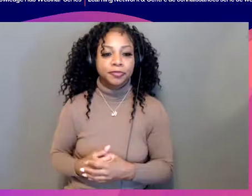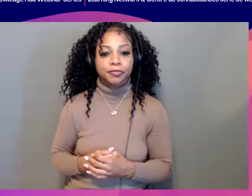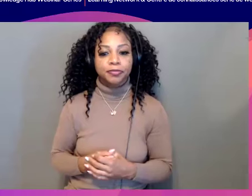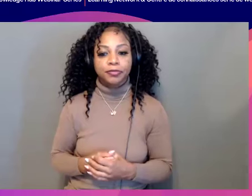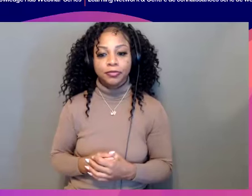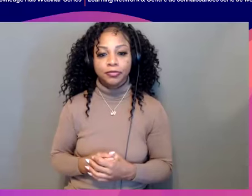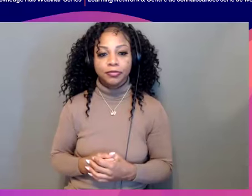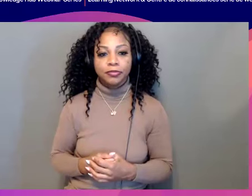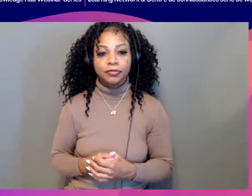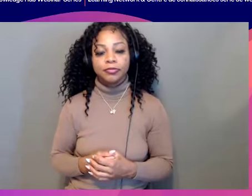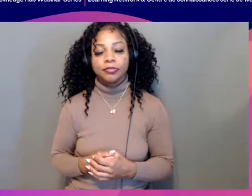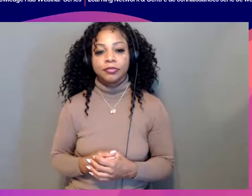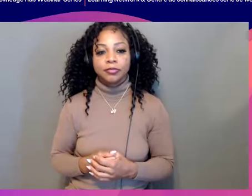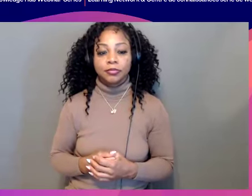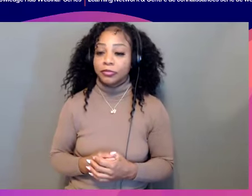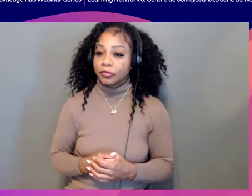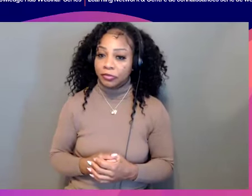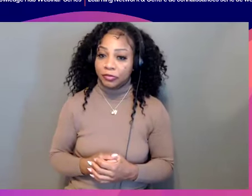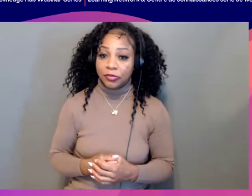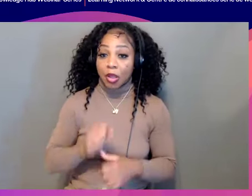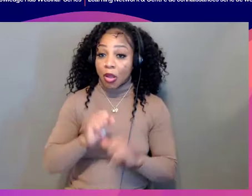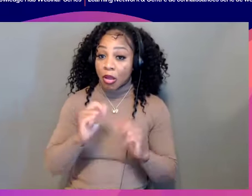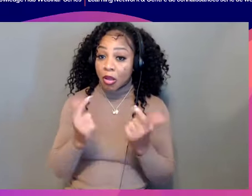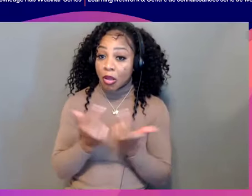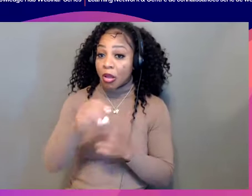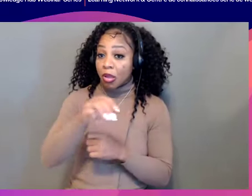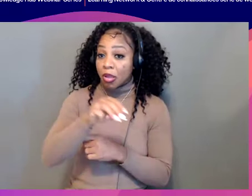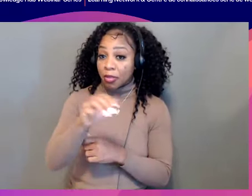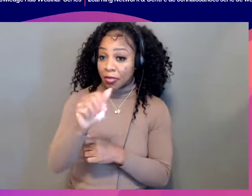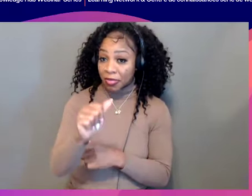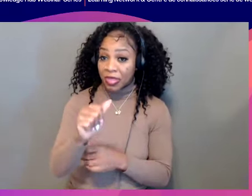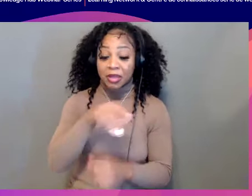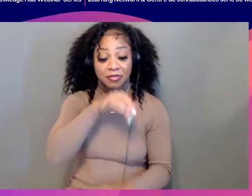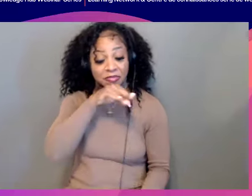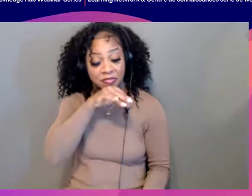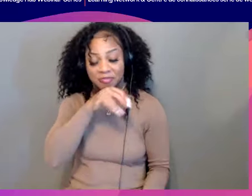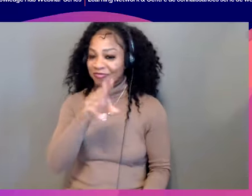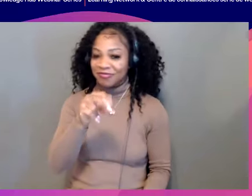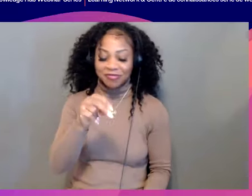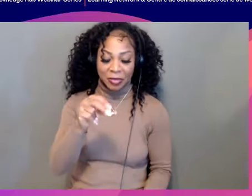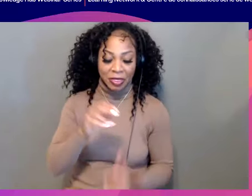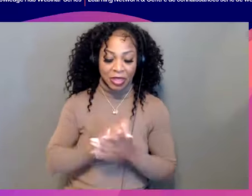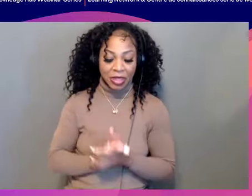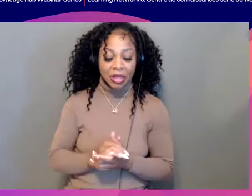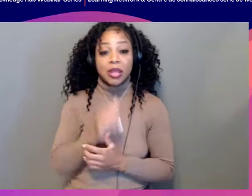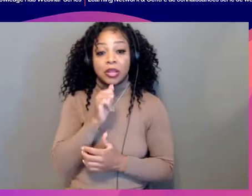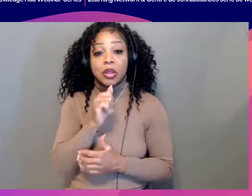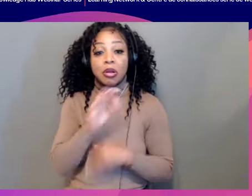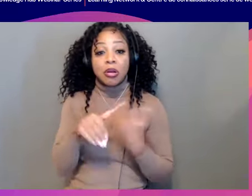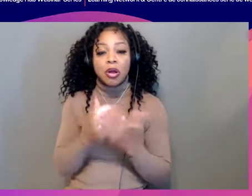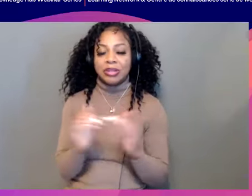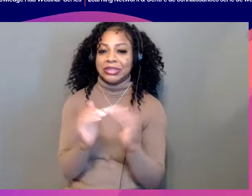I also want to note that not all microaggressions are verbal, and nonverbal microaggressions are equally as harmful. So